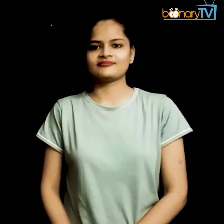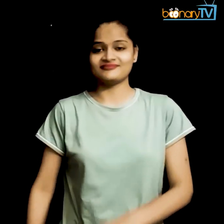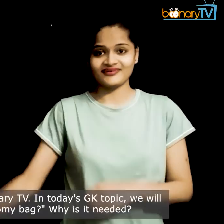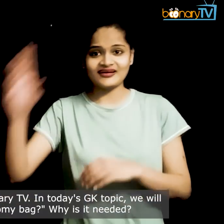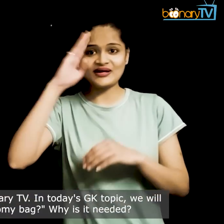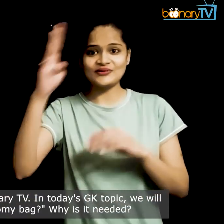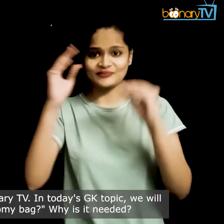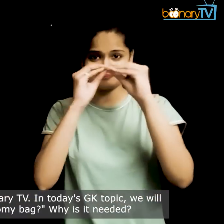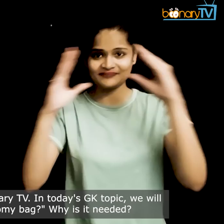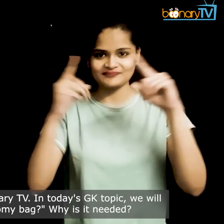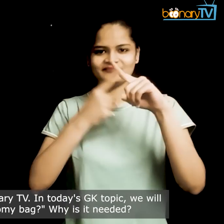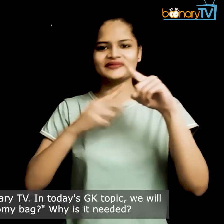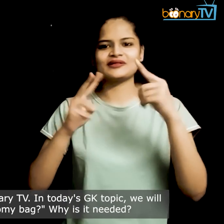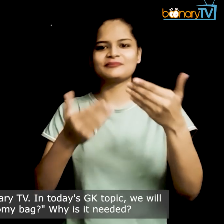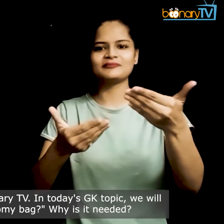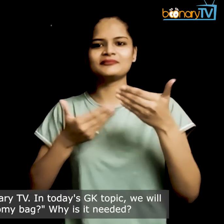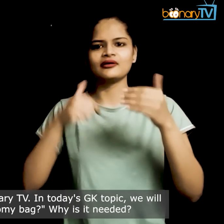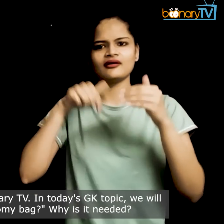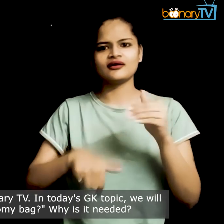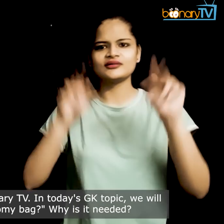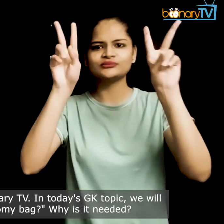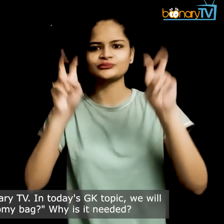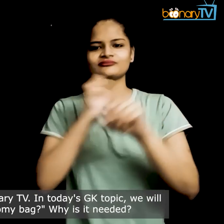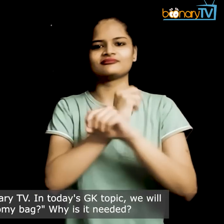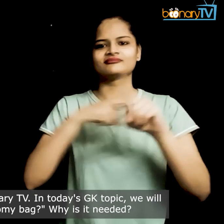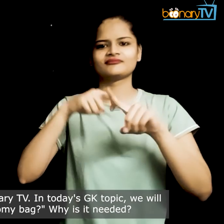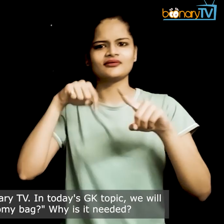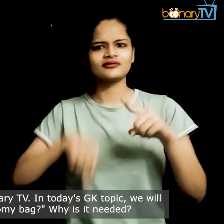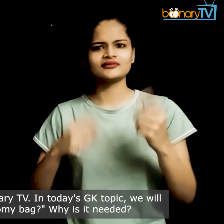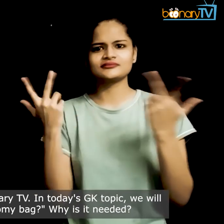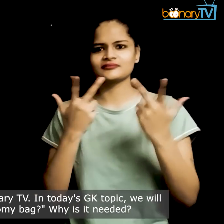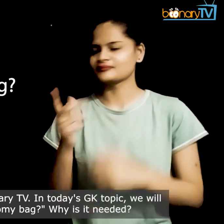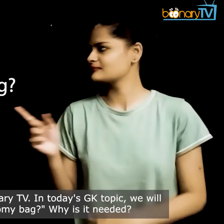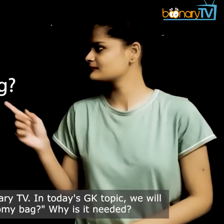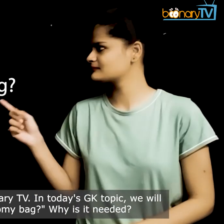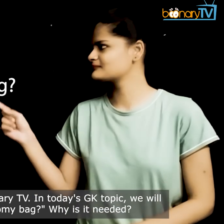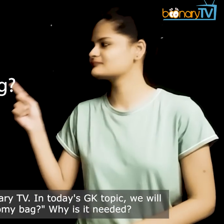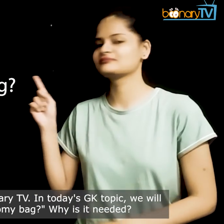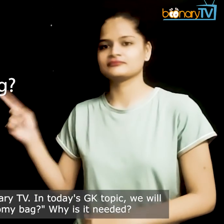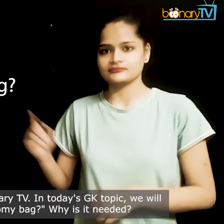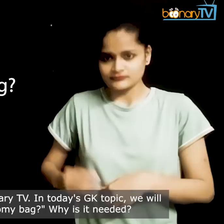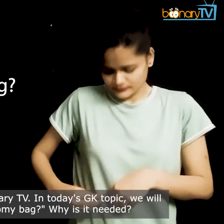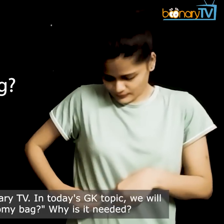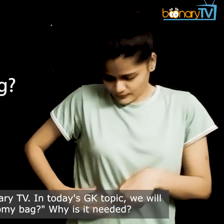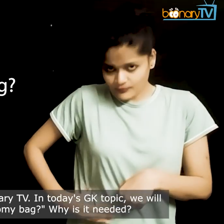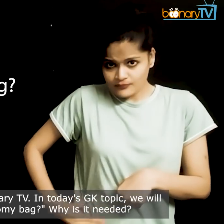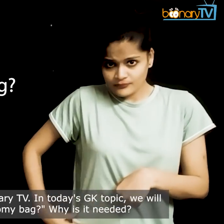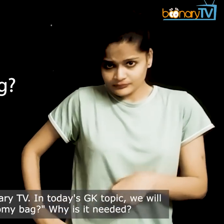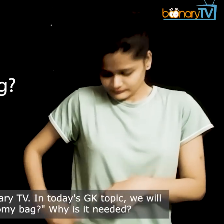hello greetings from boonari tv in today's gk topic we will see what is